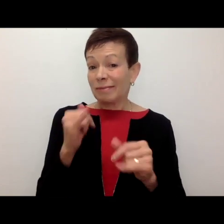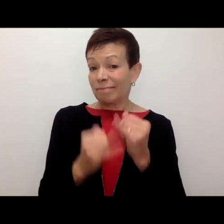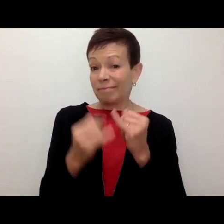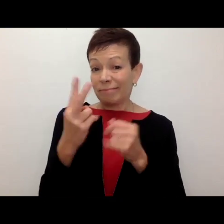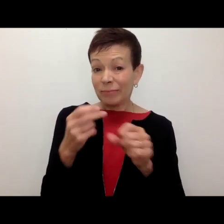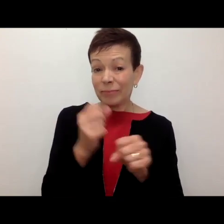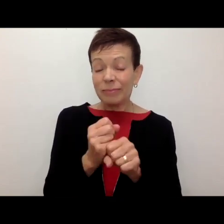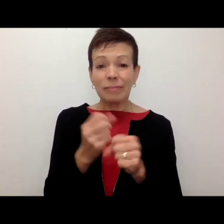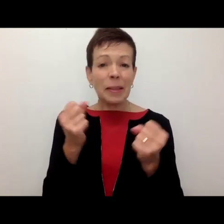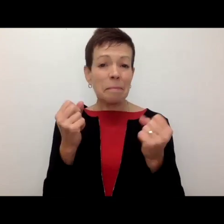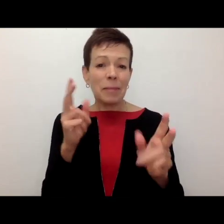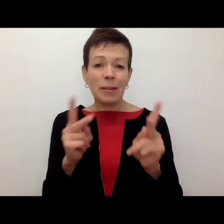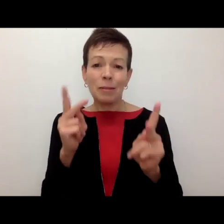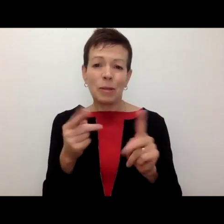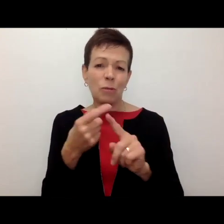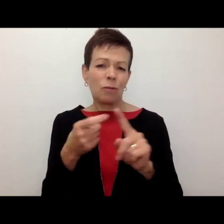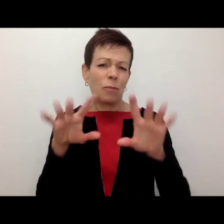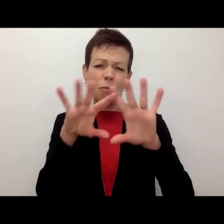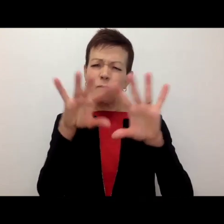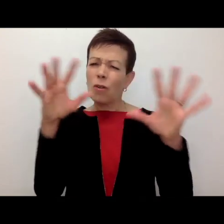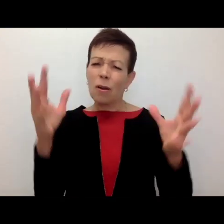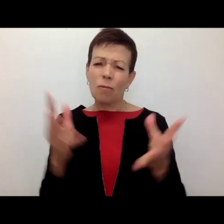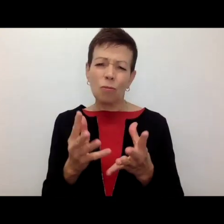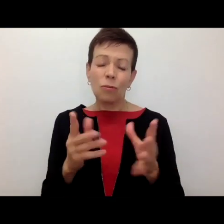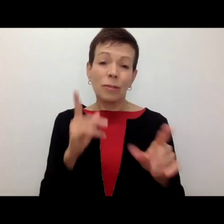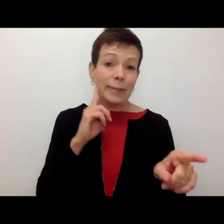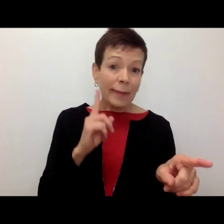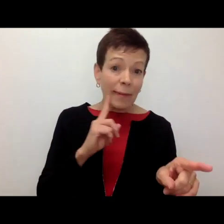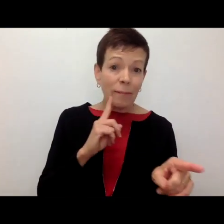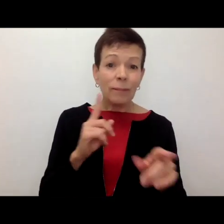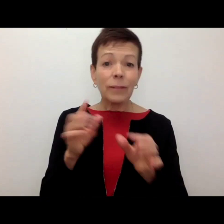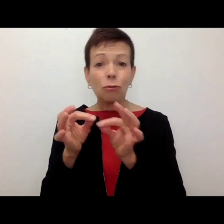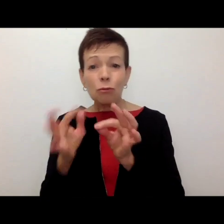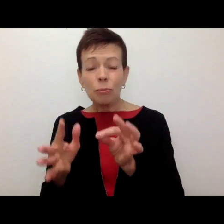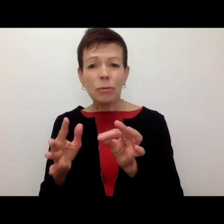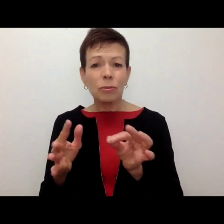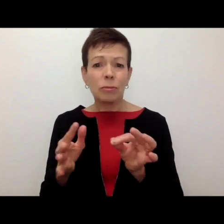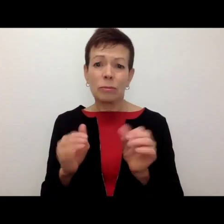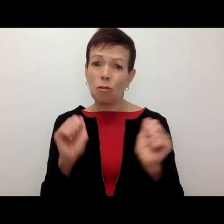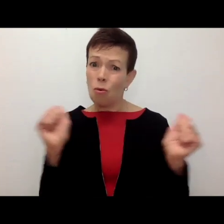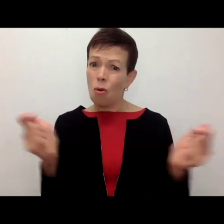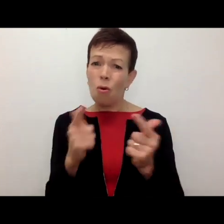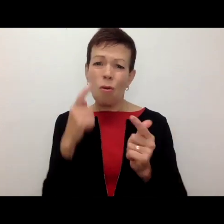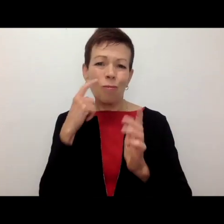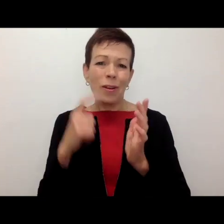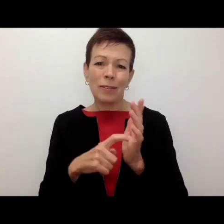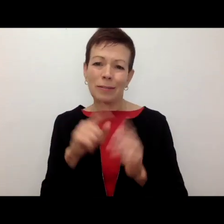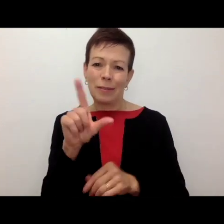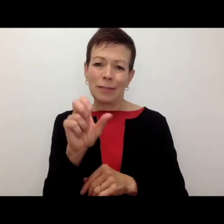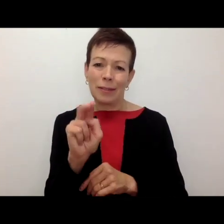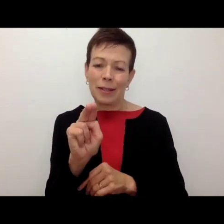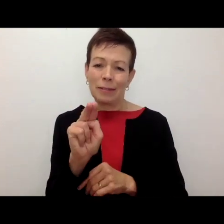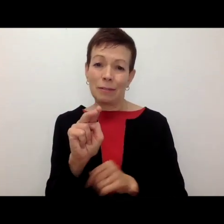During the last 2 years, many people from around the world, deaf people, interpreters, many people